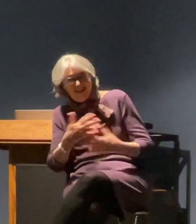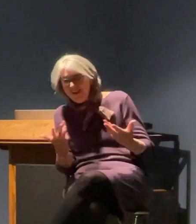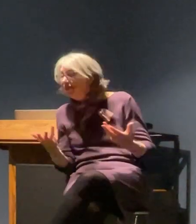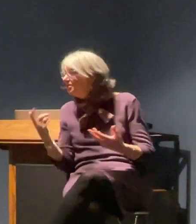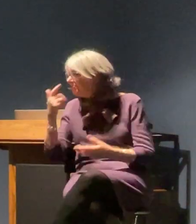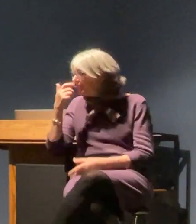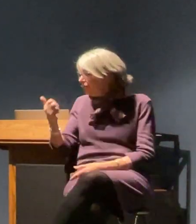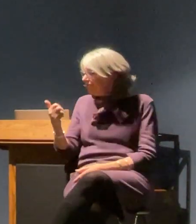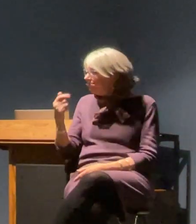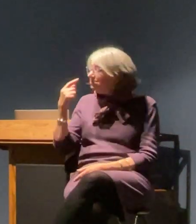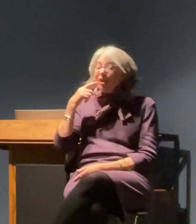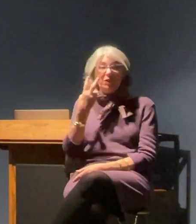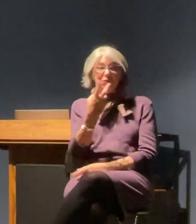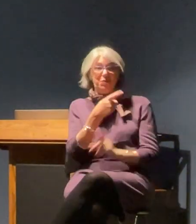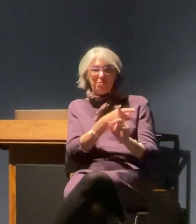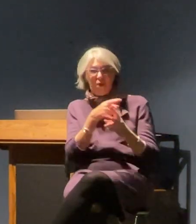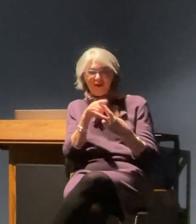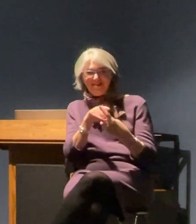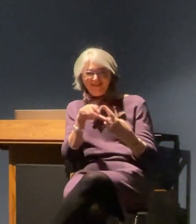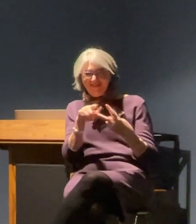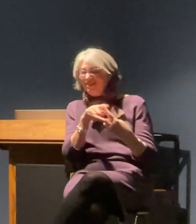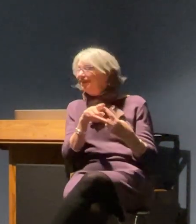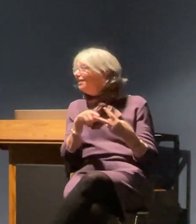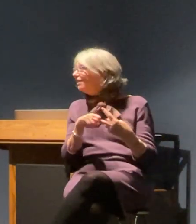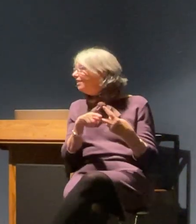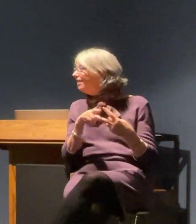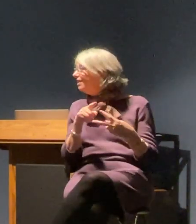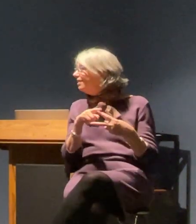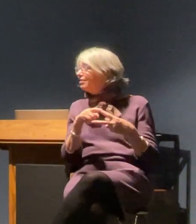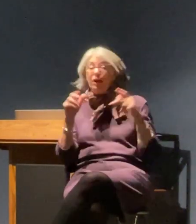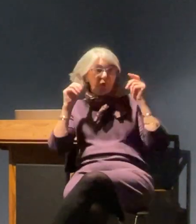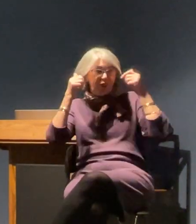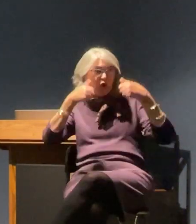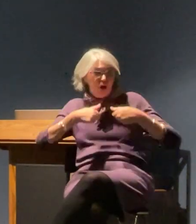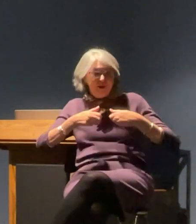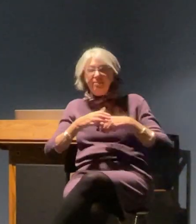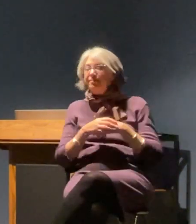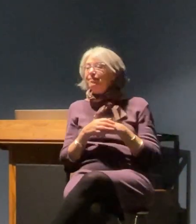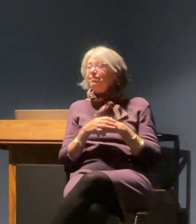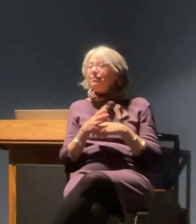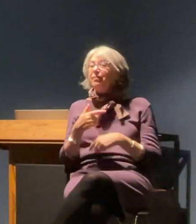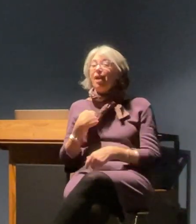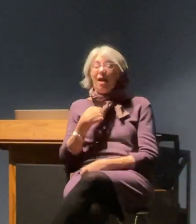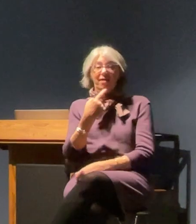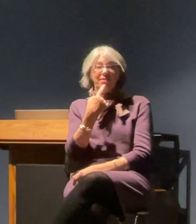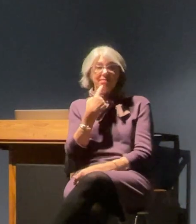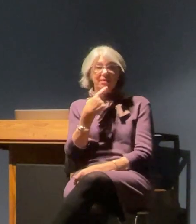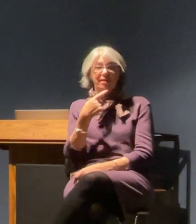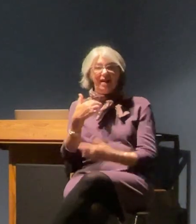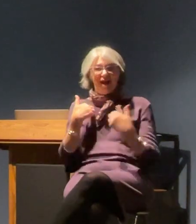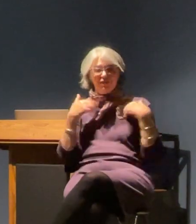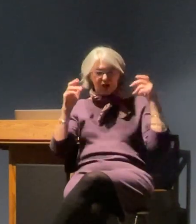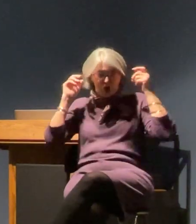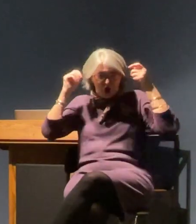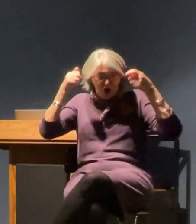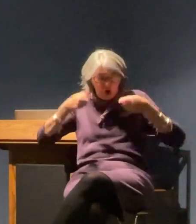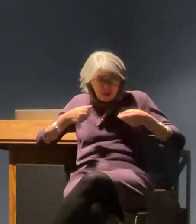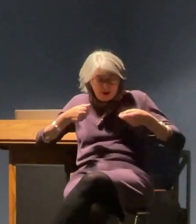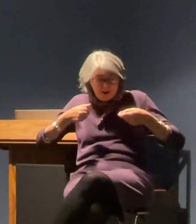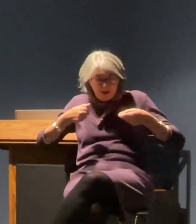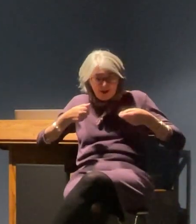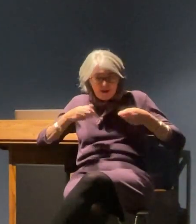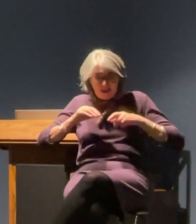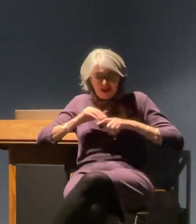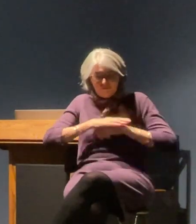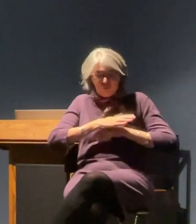So interesting, I think 2 points that I say. I think, especially with the hoodie, right? I'll say that having that hoodie on kind